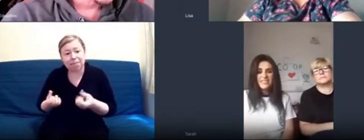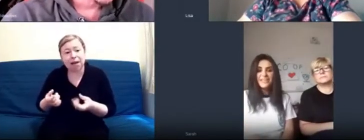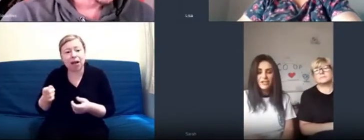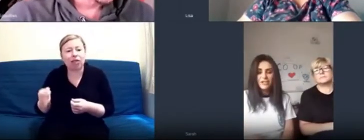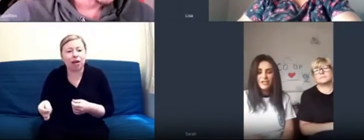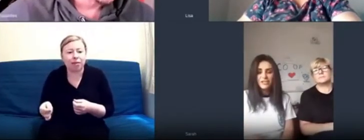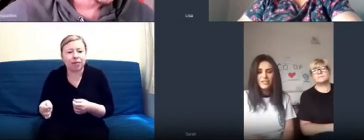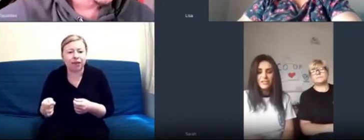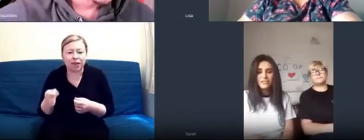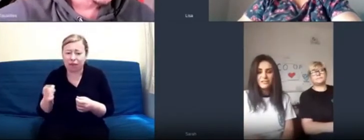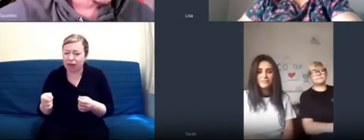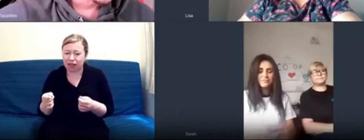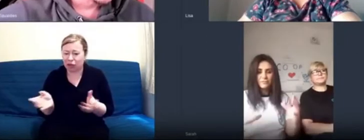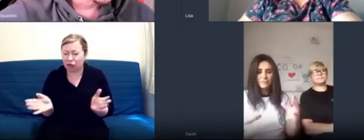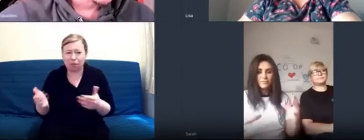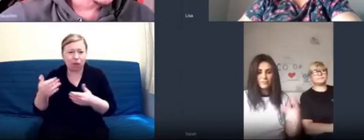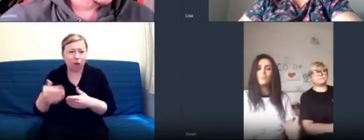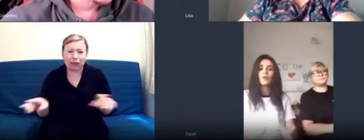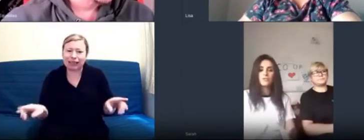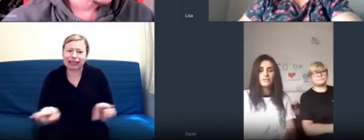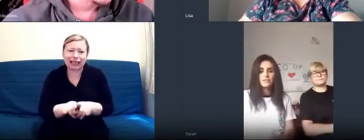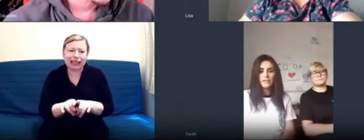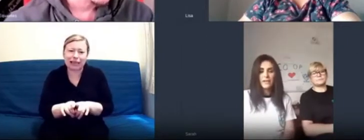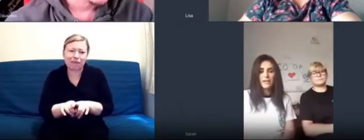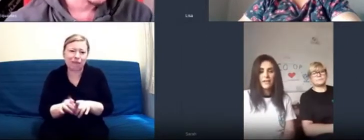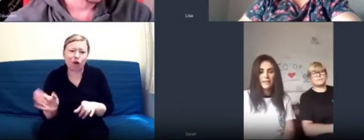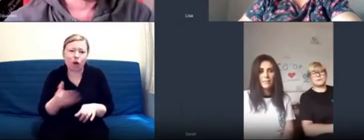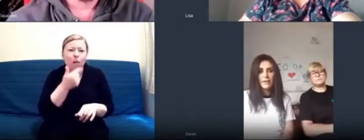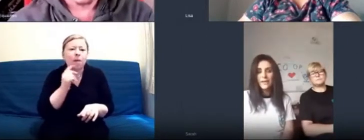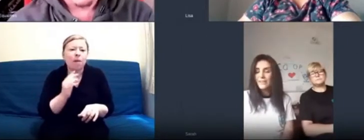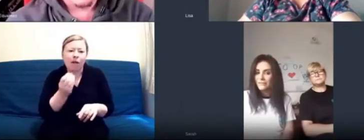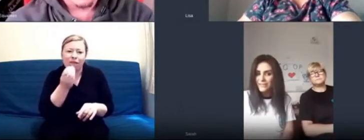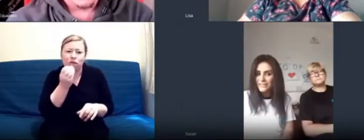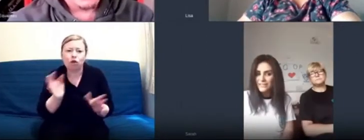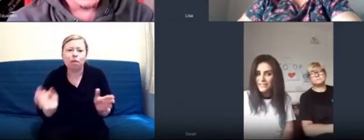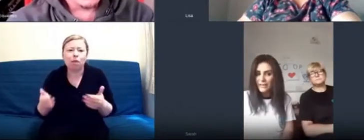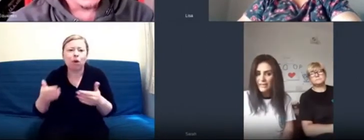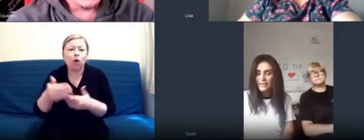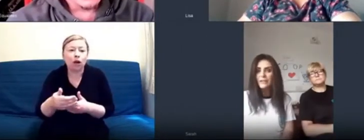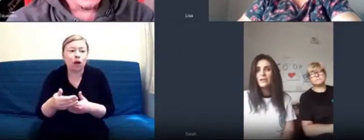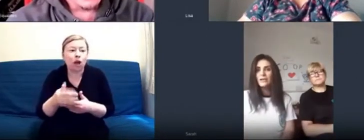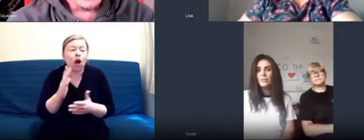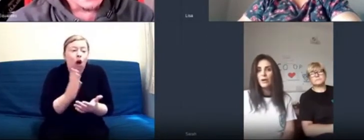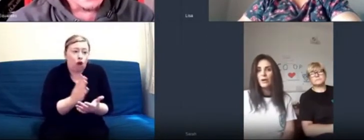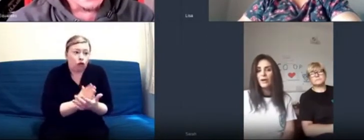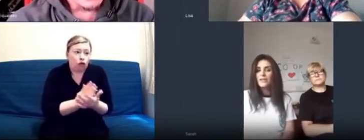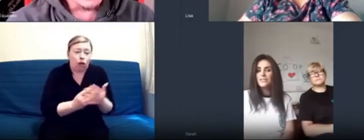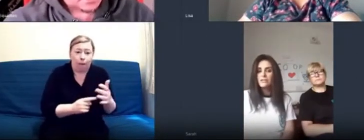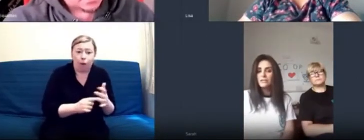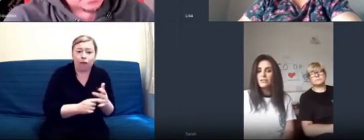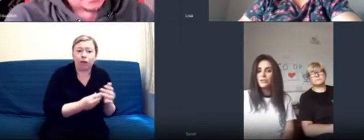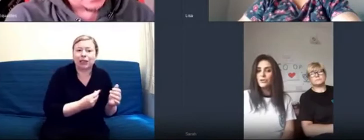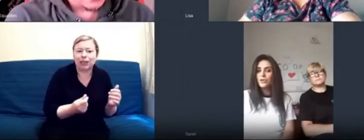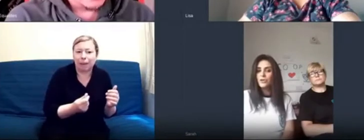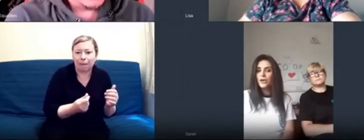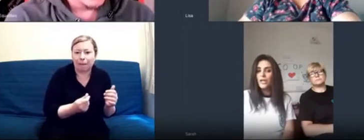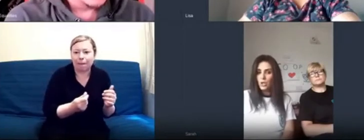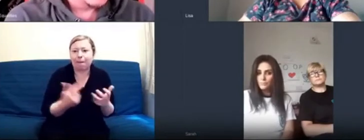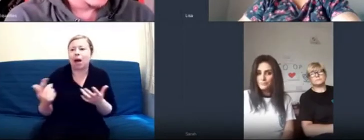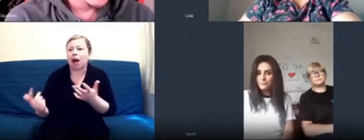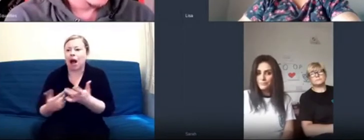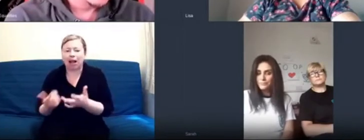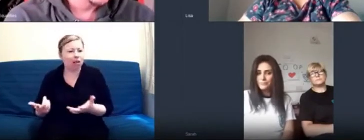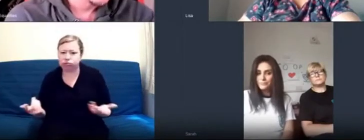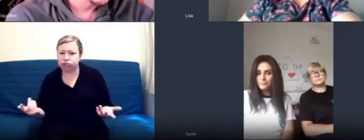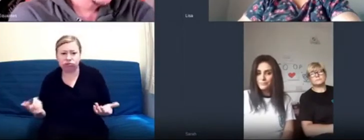They were just a standard food box, a lifeline to many, but an insult to a